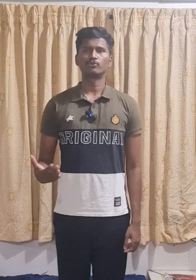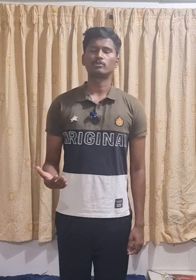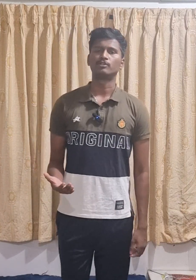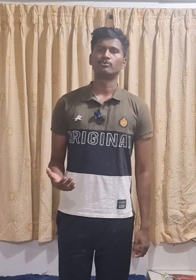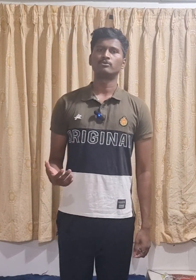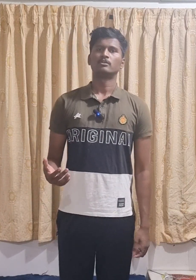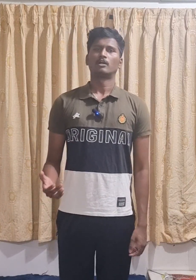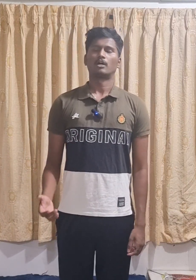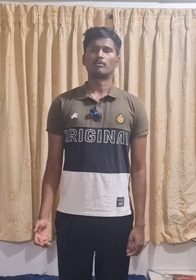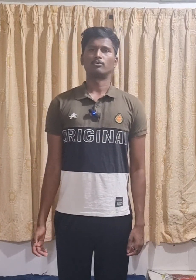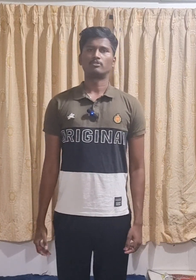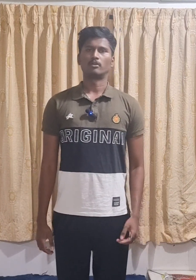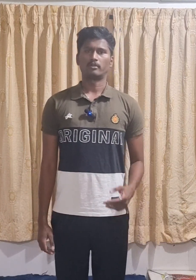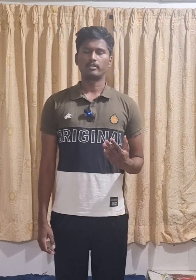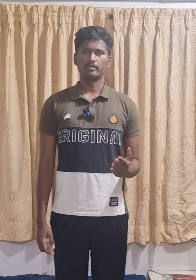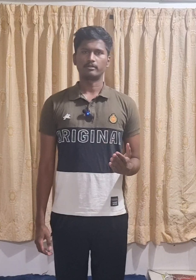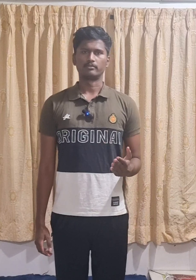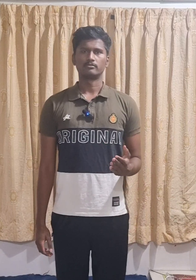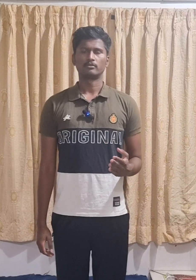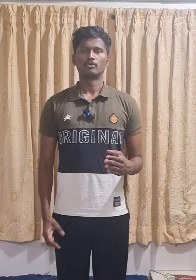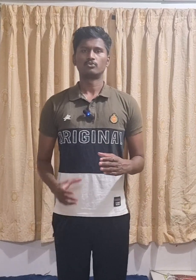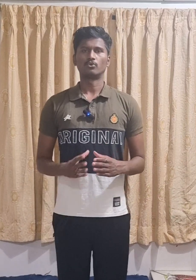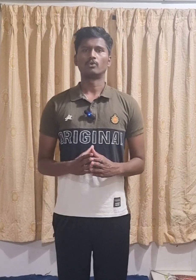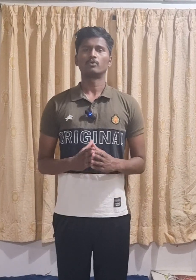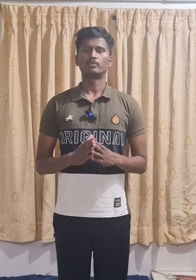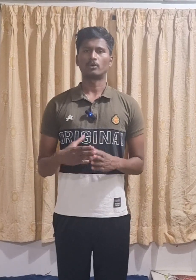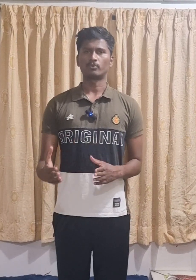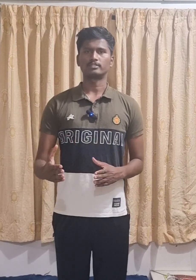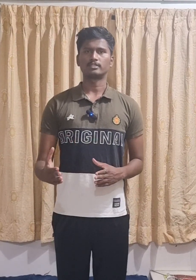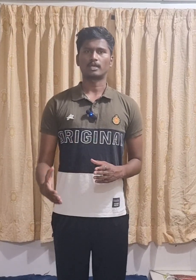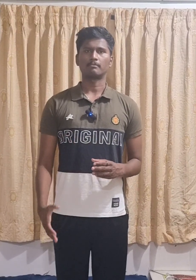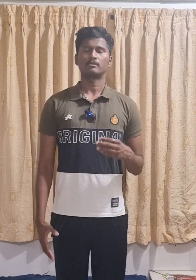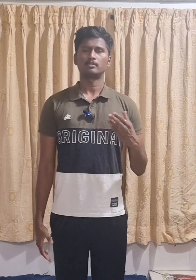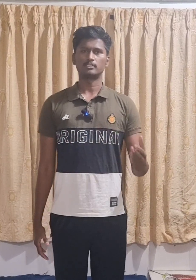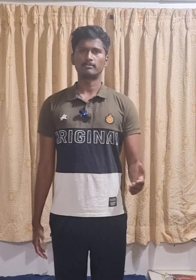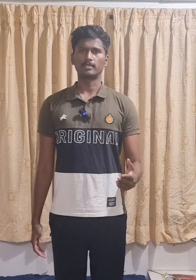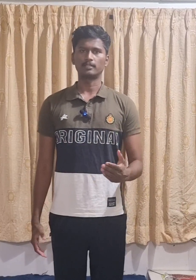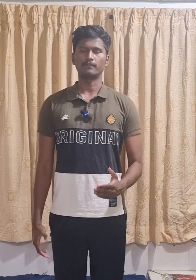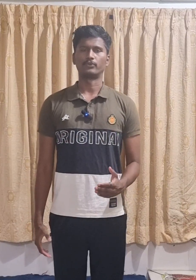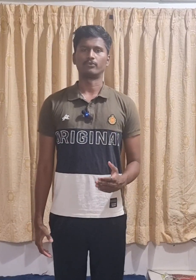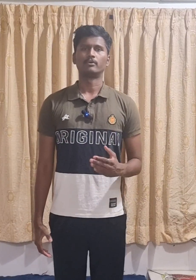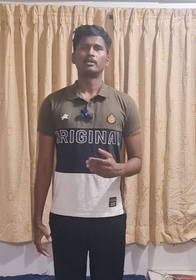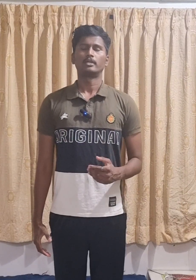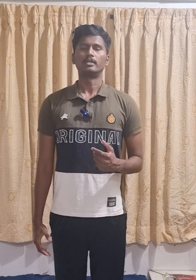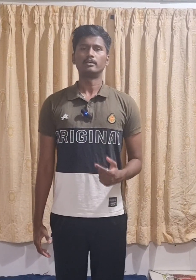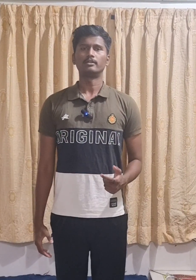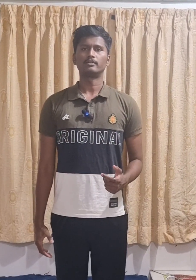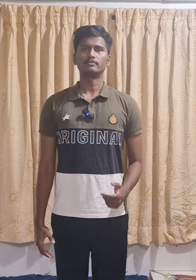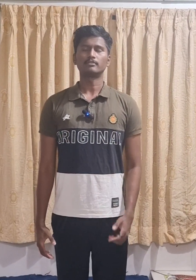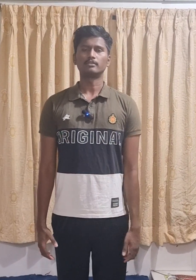tell you about the inheritance. So without wasting time, let's begin the video. Inheritance is